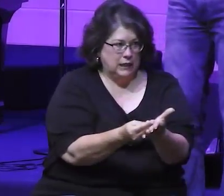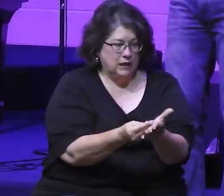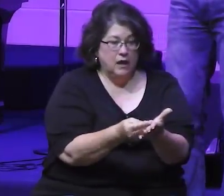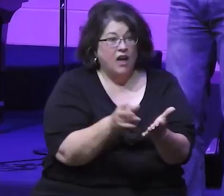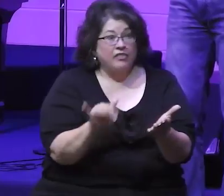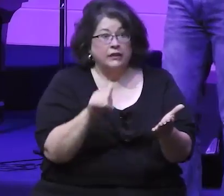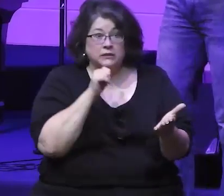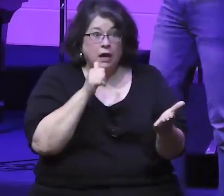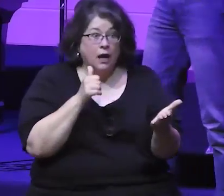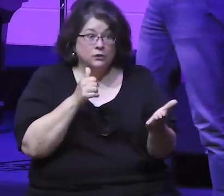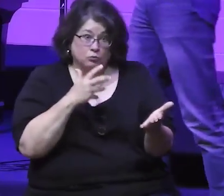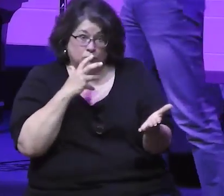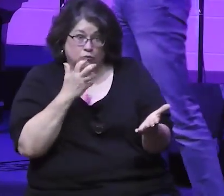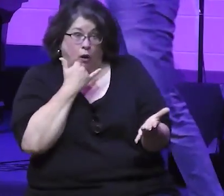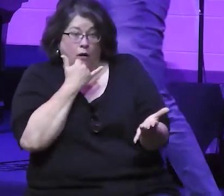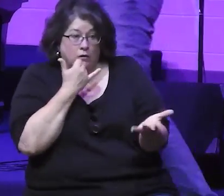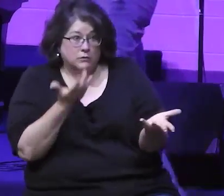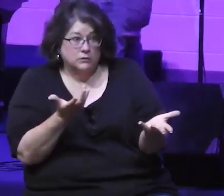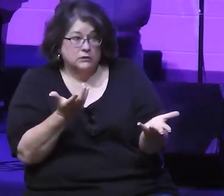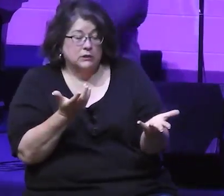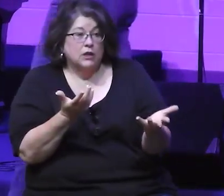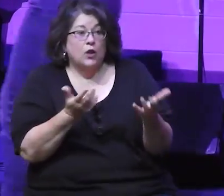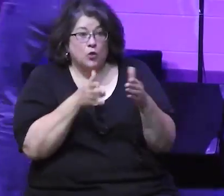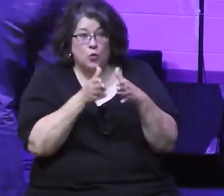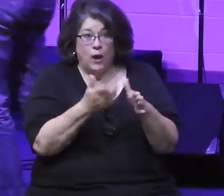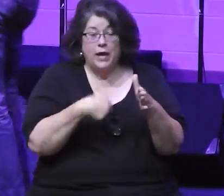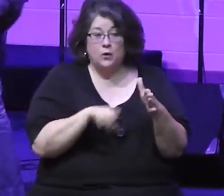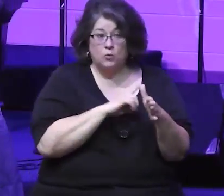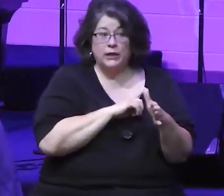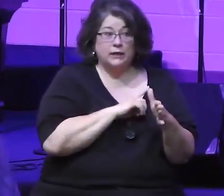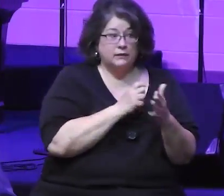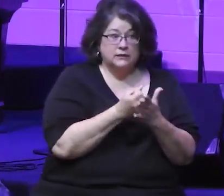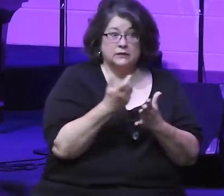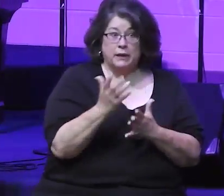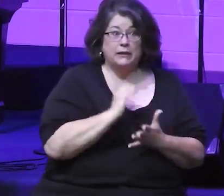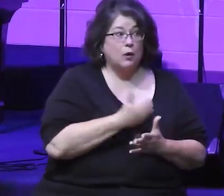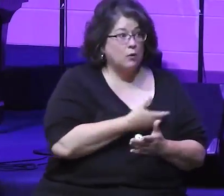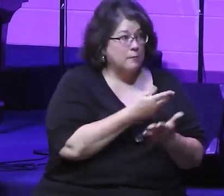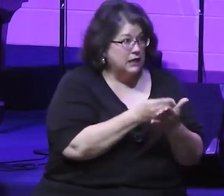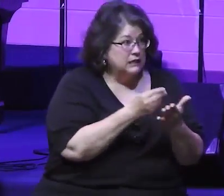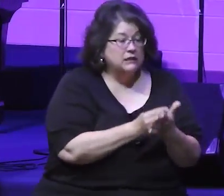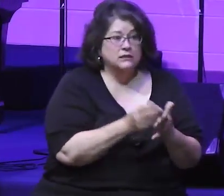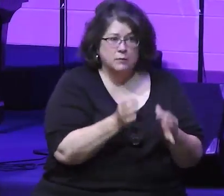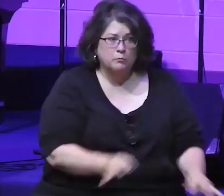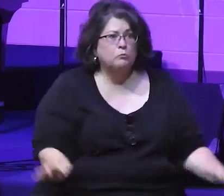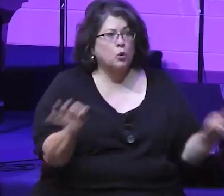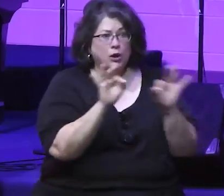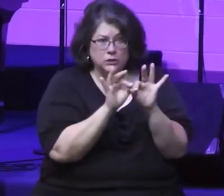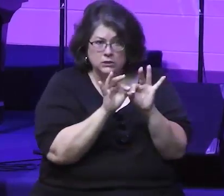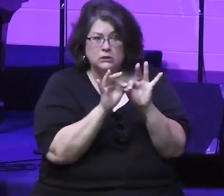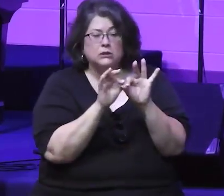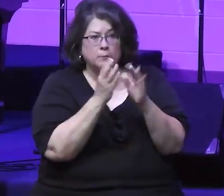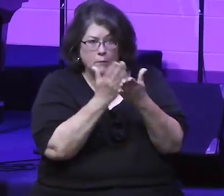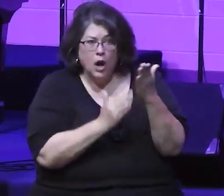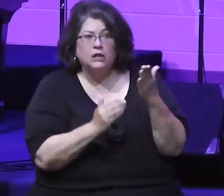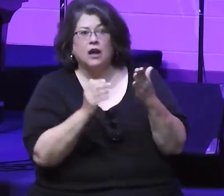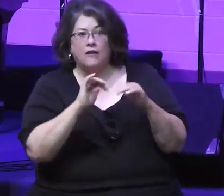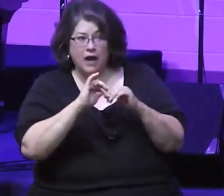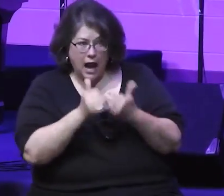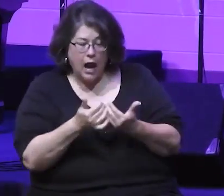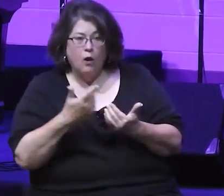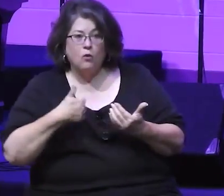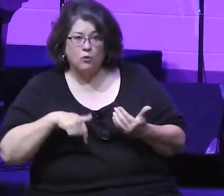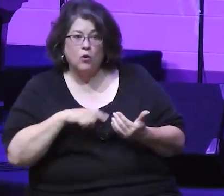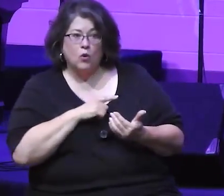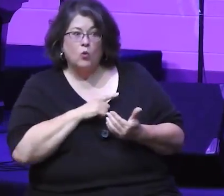ill intent. The way we spend our money is a primary issue of discipleship. Jesus talked about it more than actually any other subject, which is always a stunning thing that I